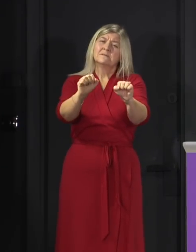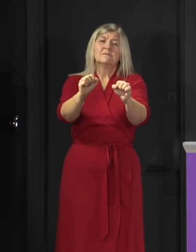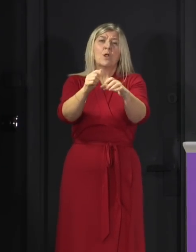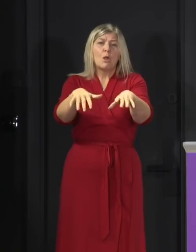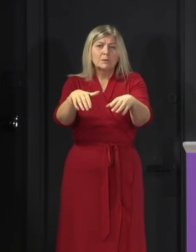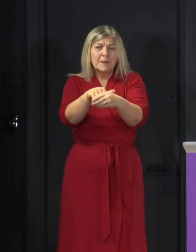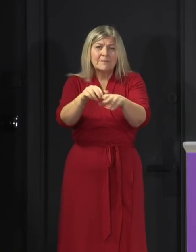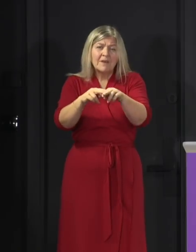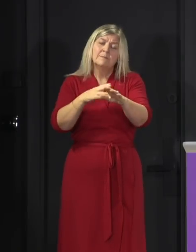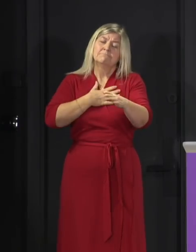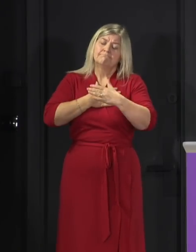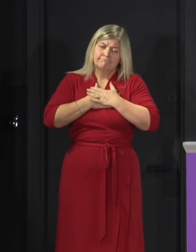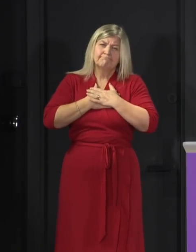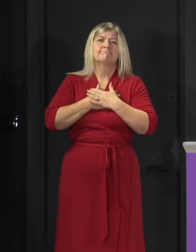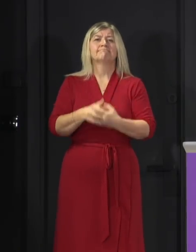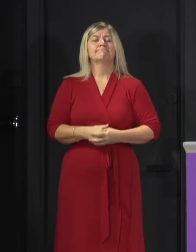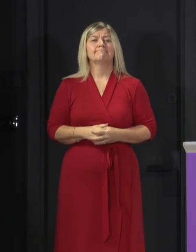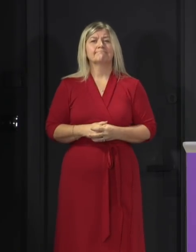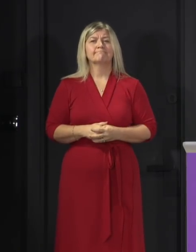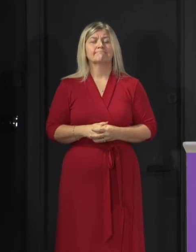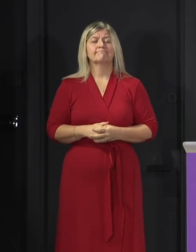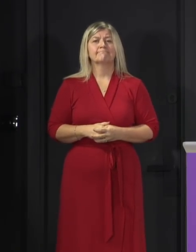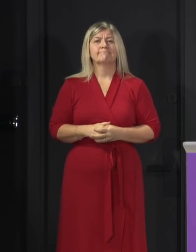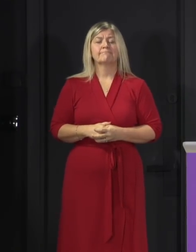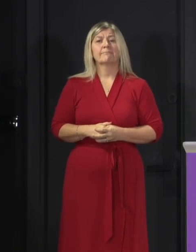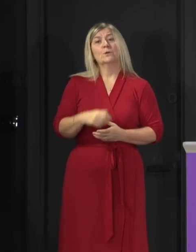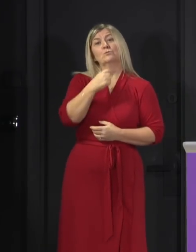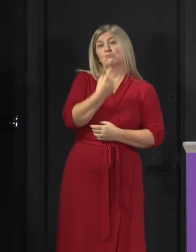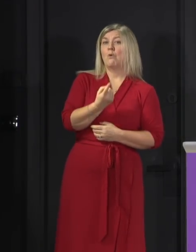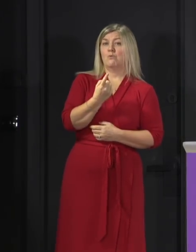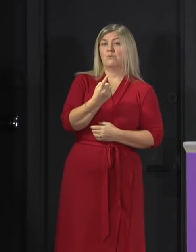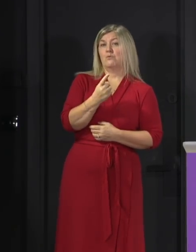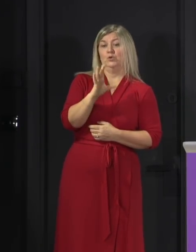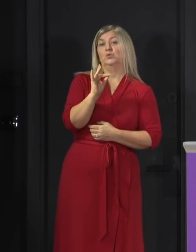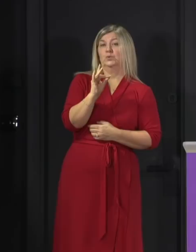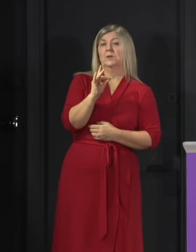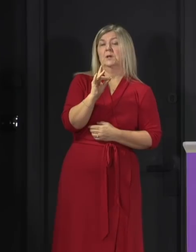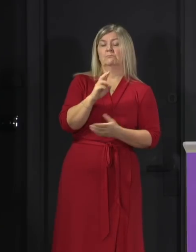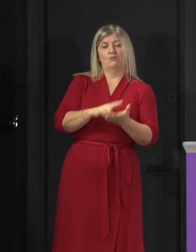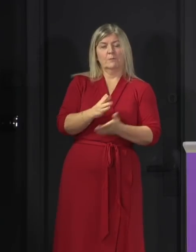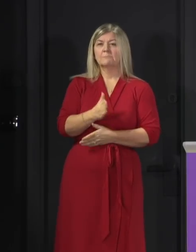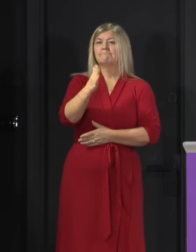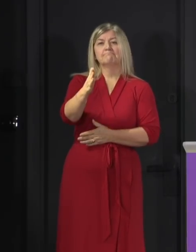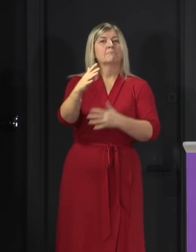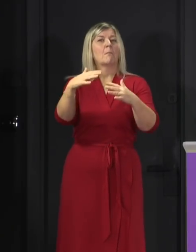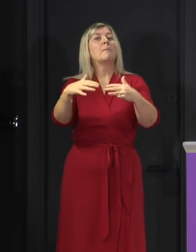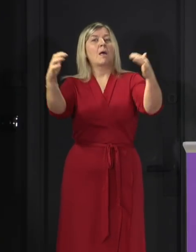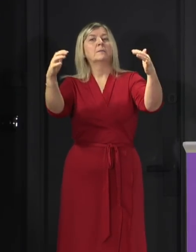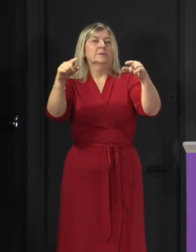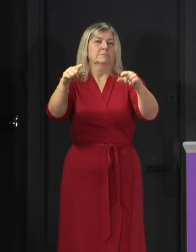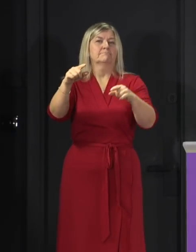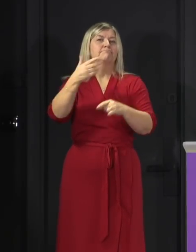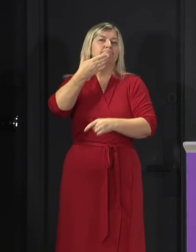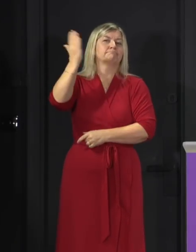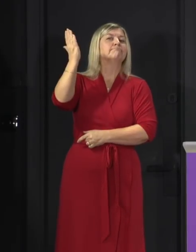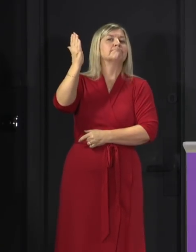result of it. Now, tomorrow, as I usually do on a Tuesday, I'll make a statement in Parliament on the outcome of